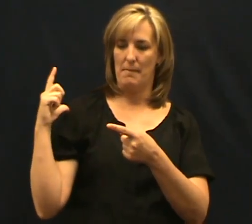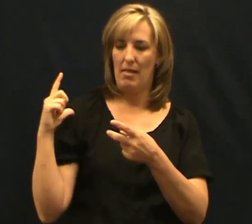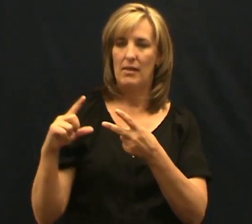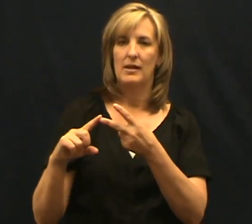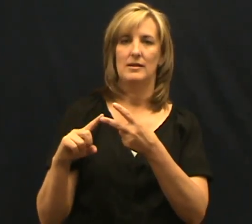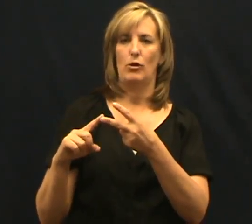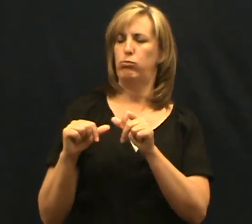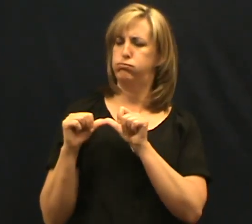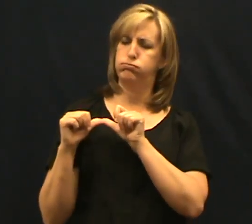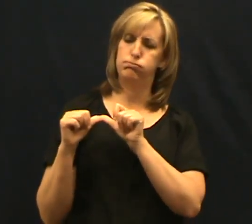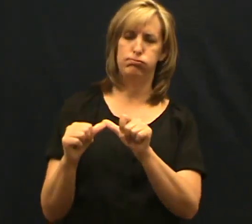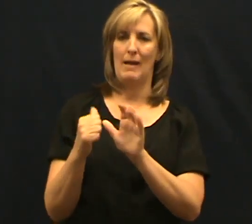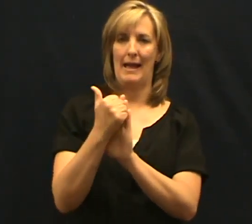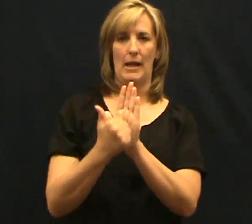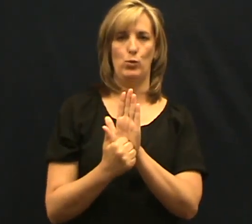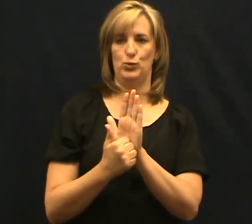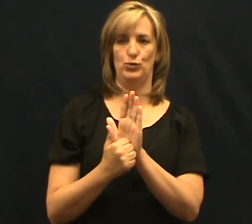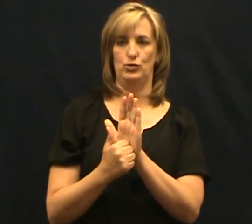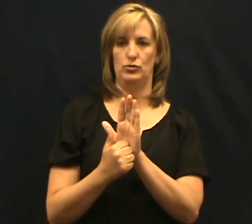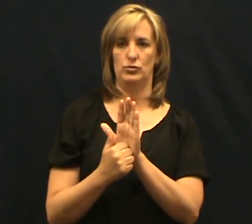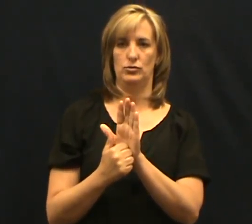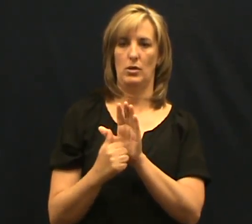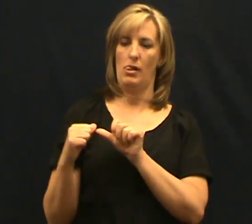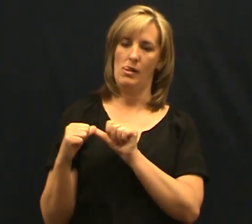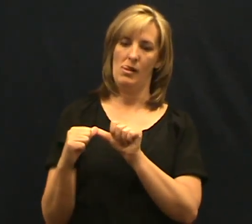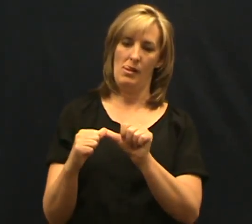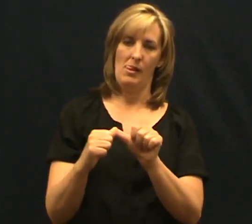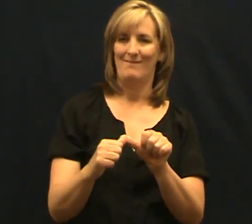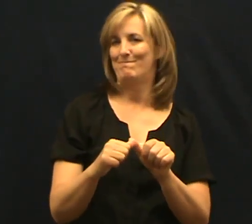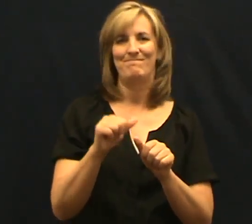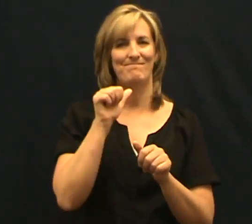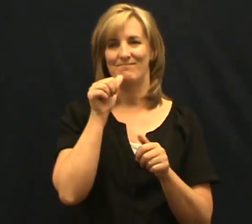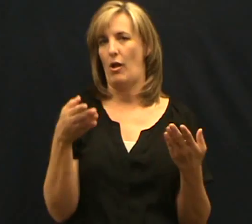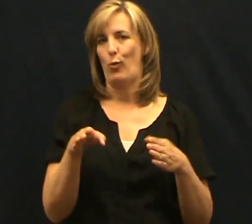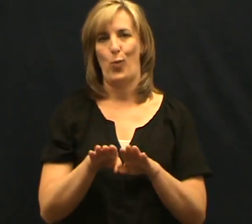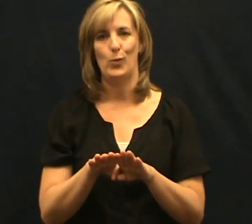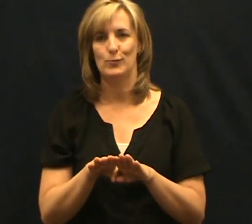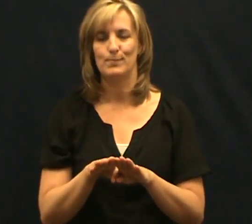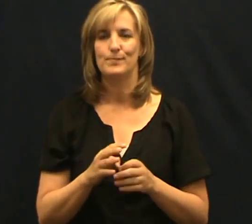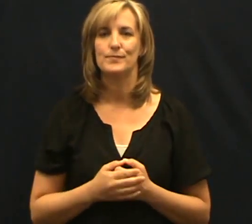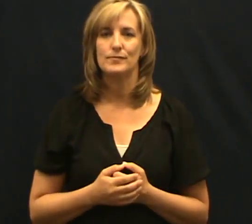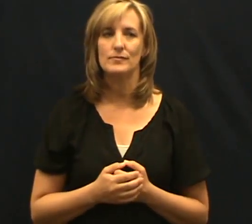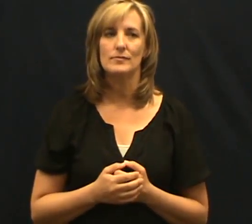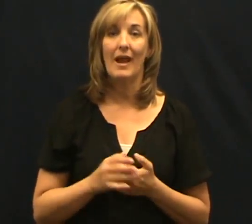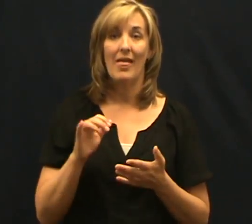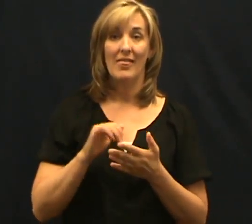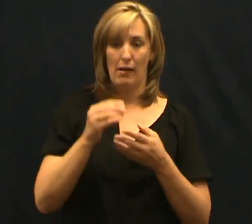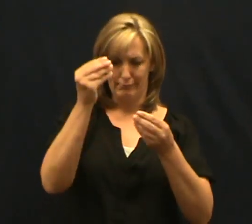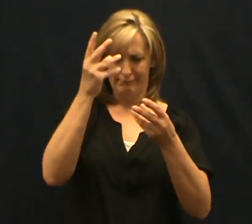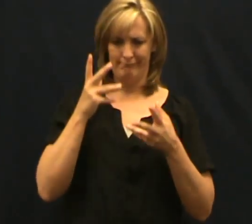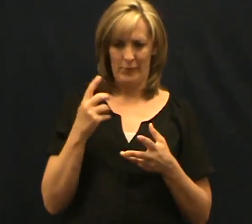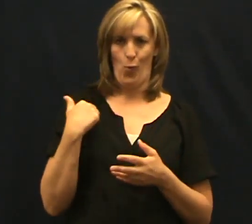accounts, and they do not get closed out at the end of the year, because that tells us what we have at any point in time,